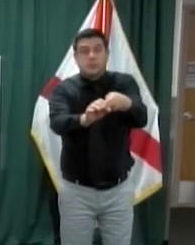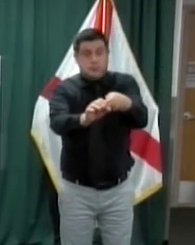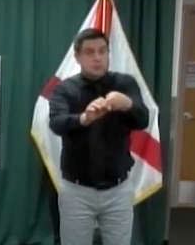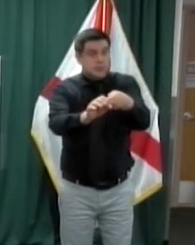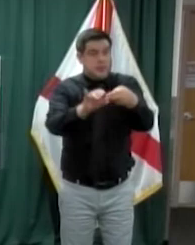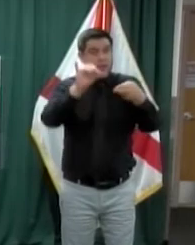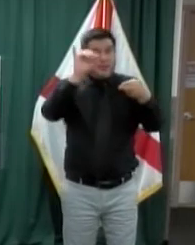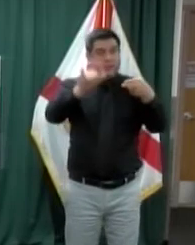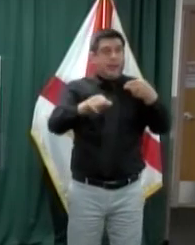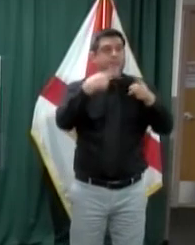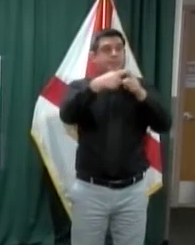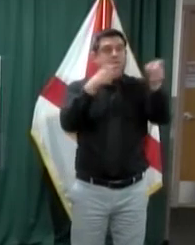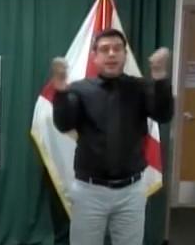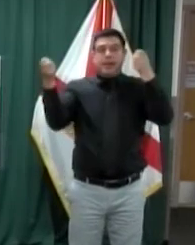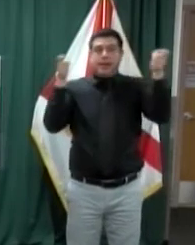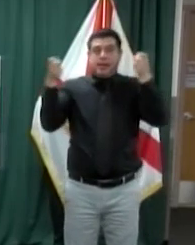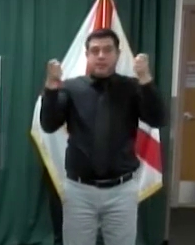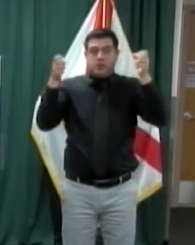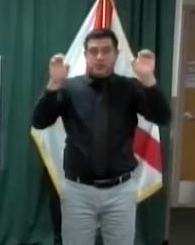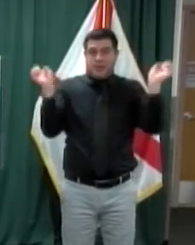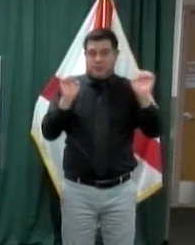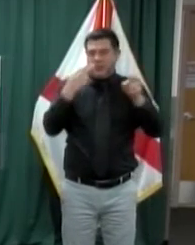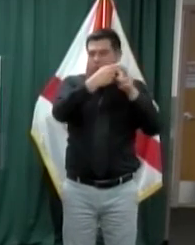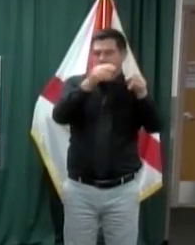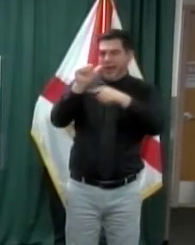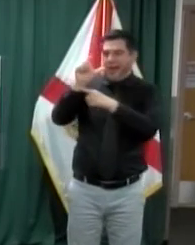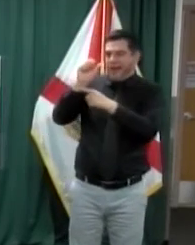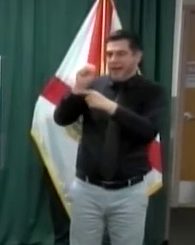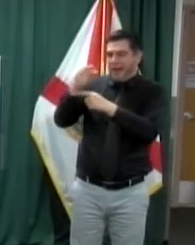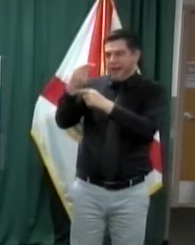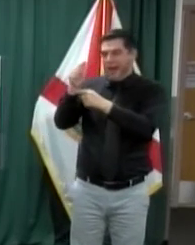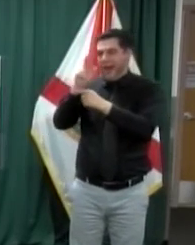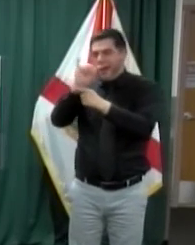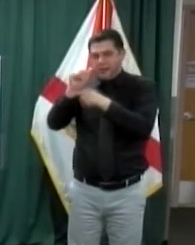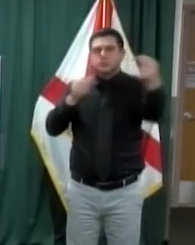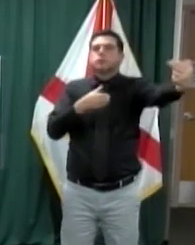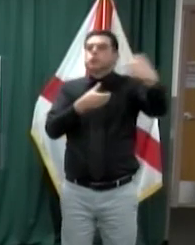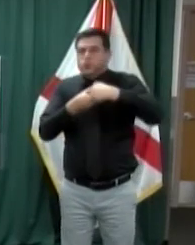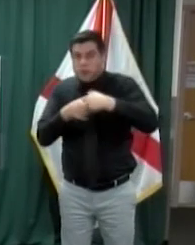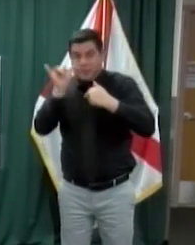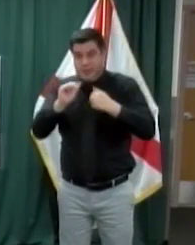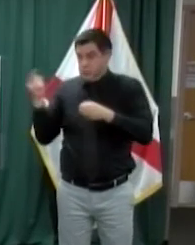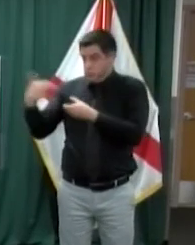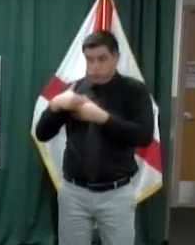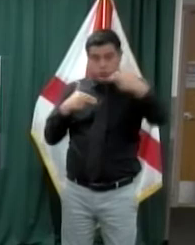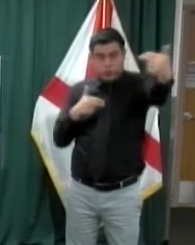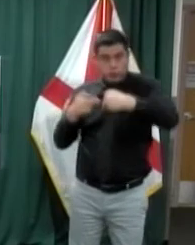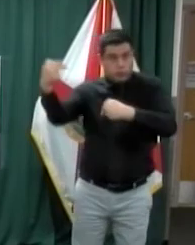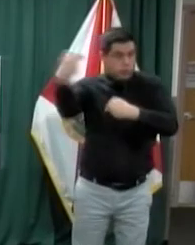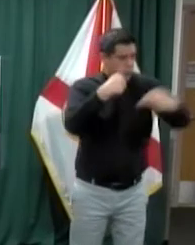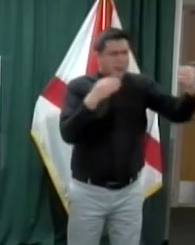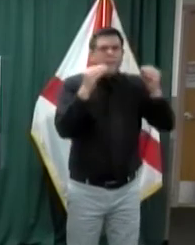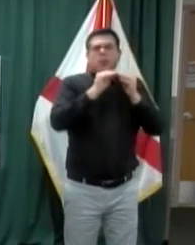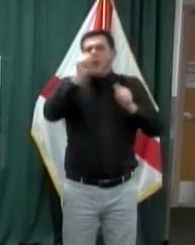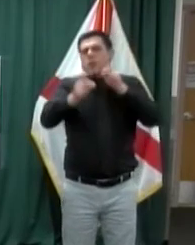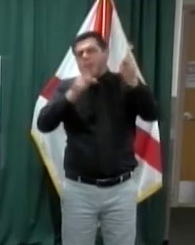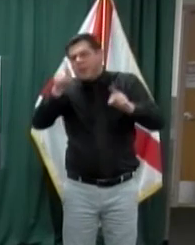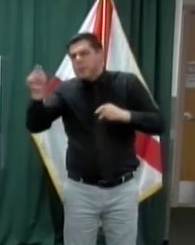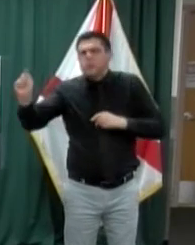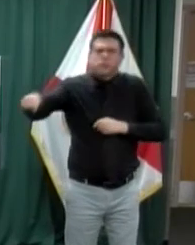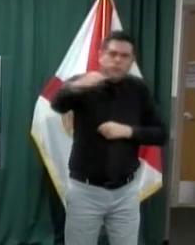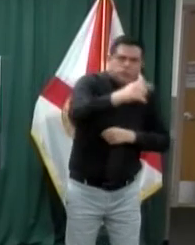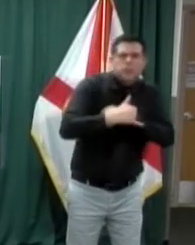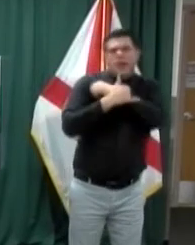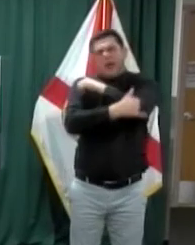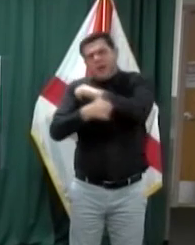Mr. Alan Harris, as well as the rest of the county leadership, as well as the seven cities who continue to collaborate on what it